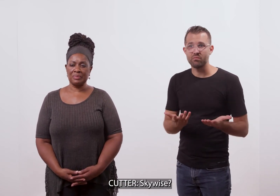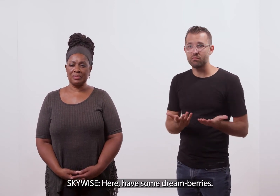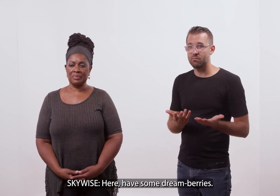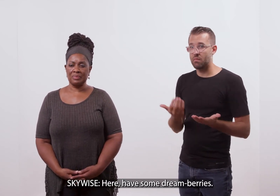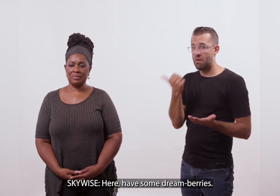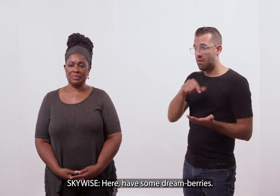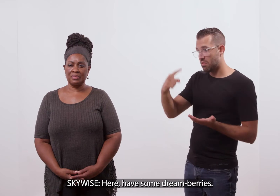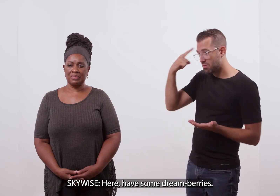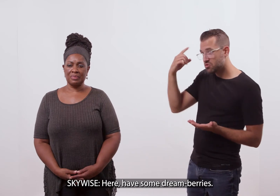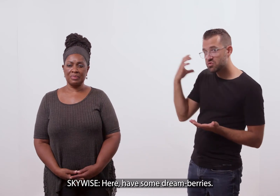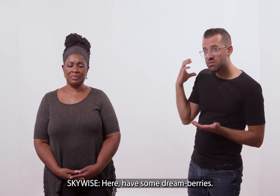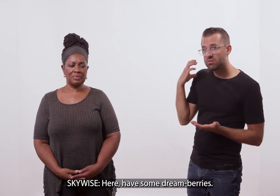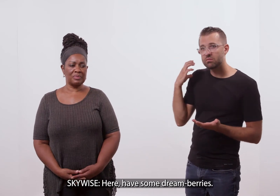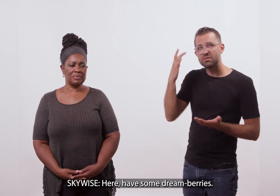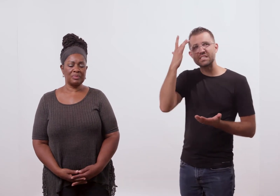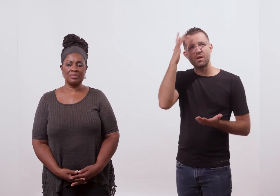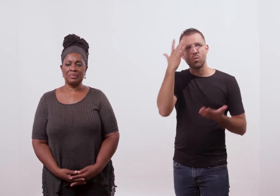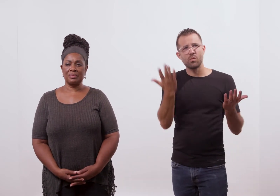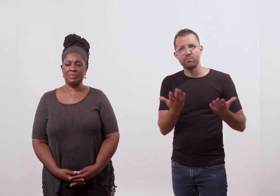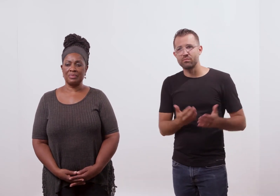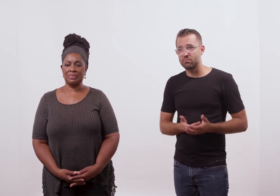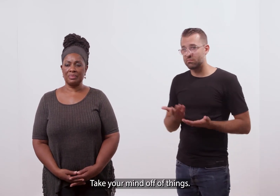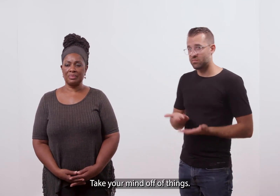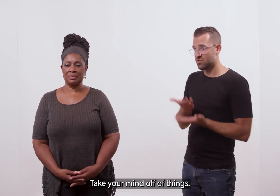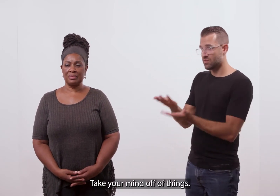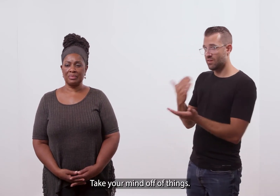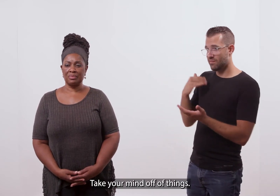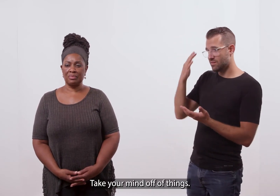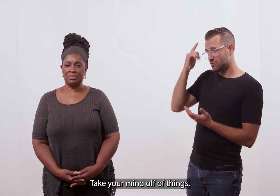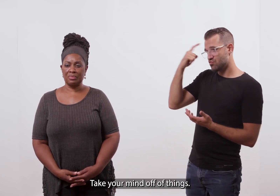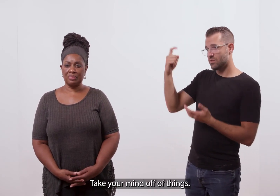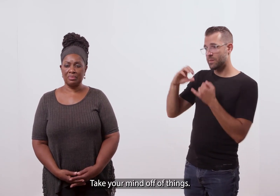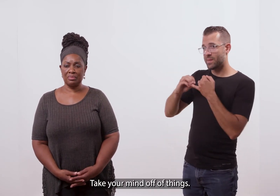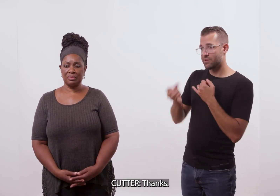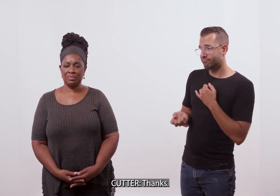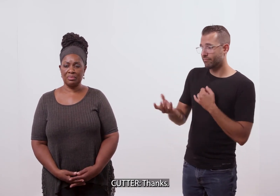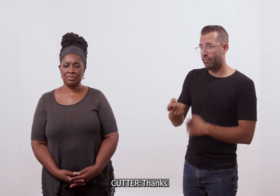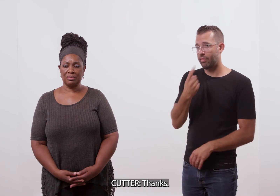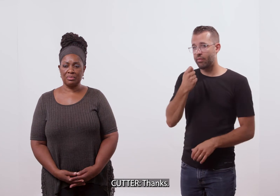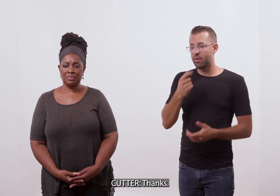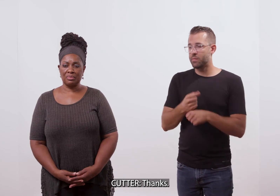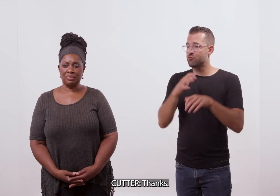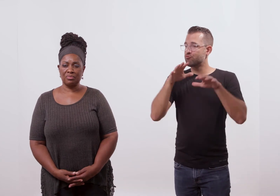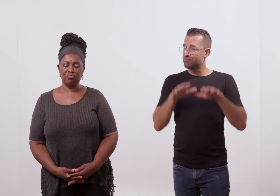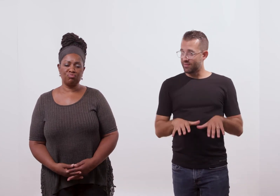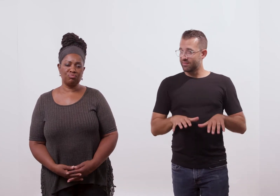Here. Have some dreamberries. Take your mind off of things. Thanks.